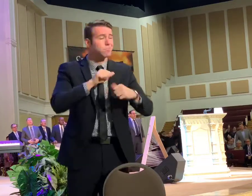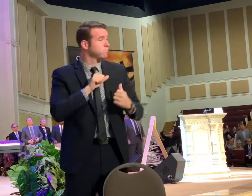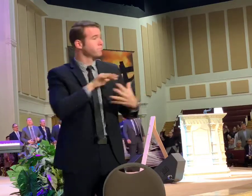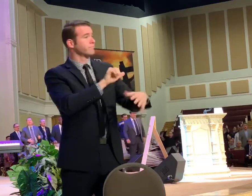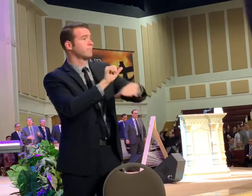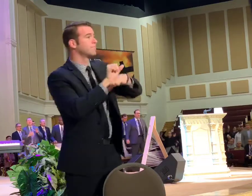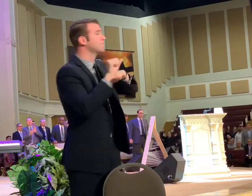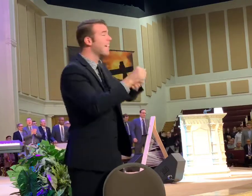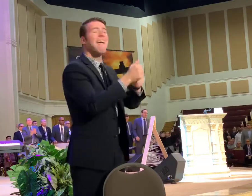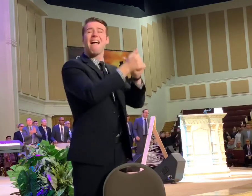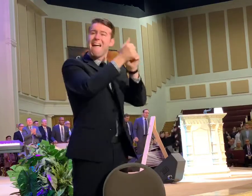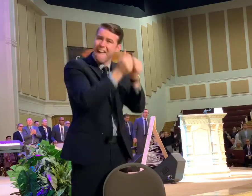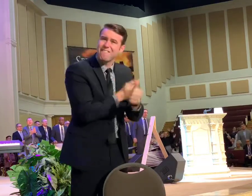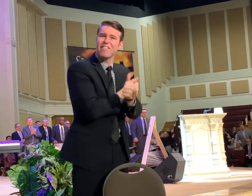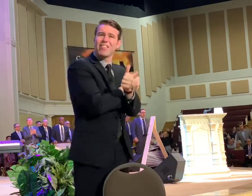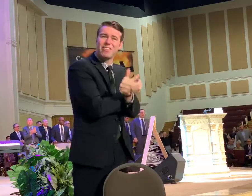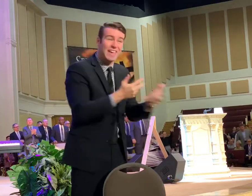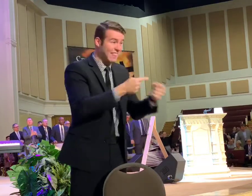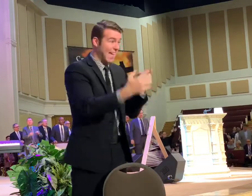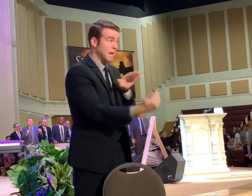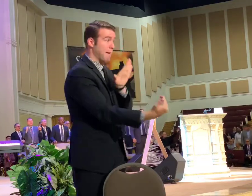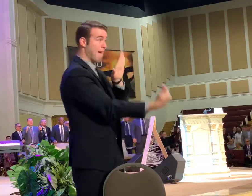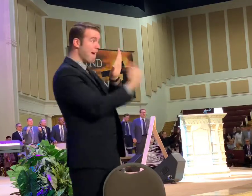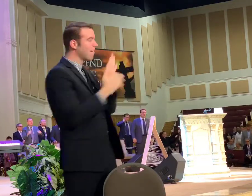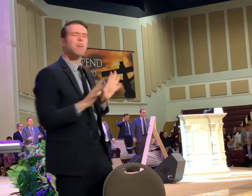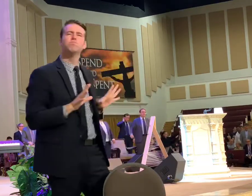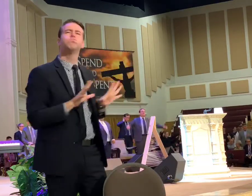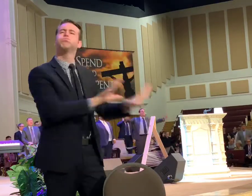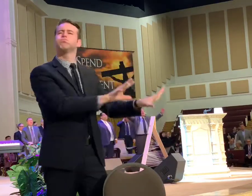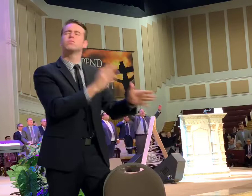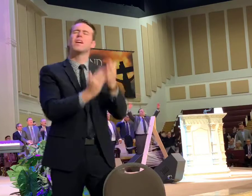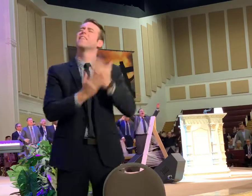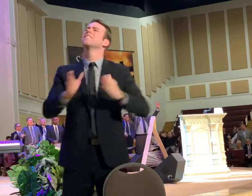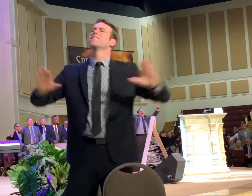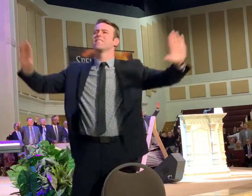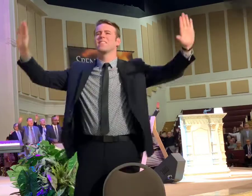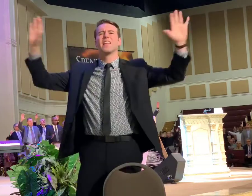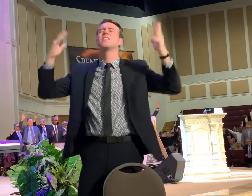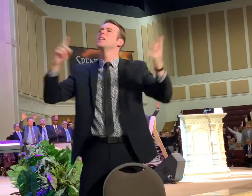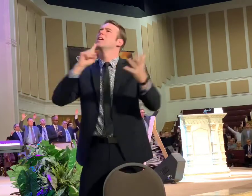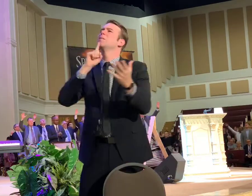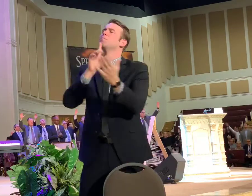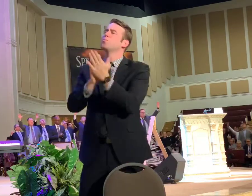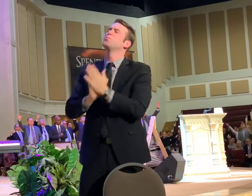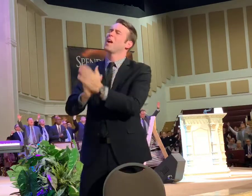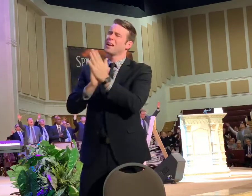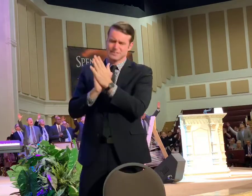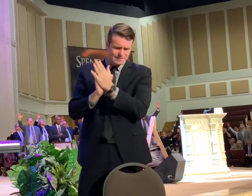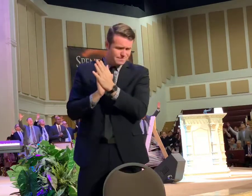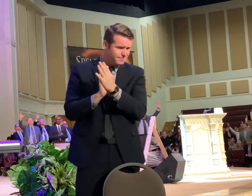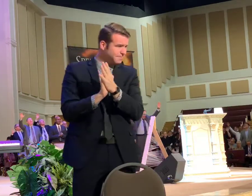can outdo everything the enemy does. Somebody lift up your hands. And let's pray.